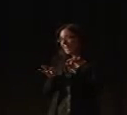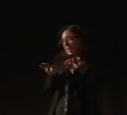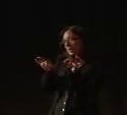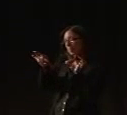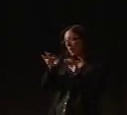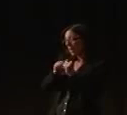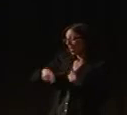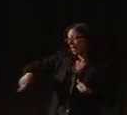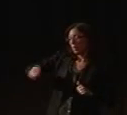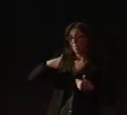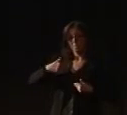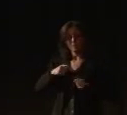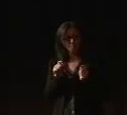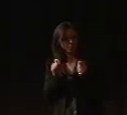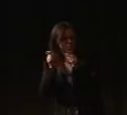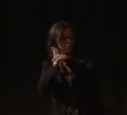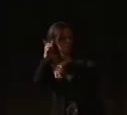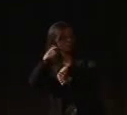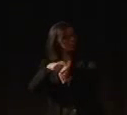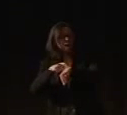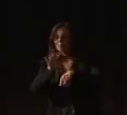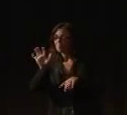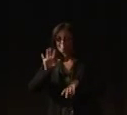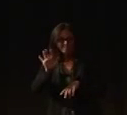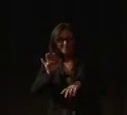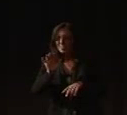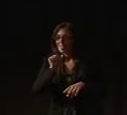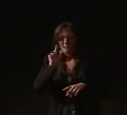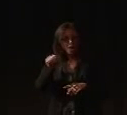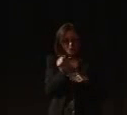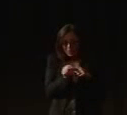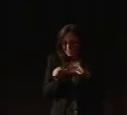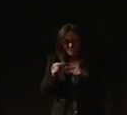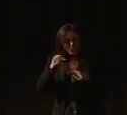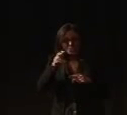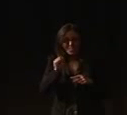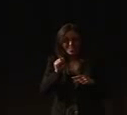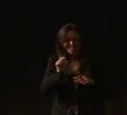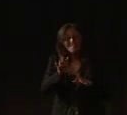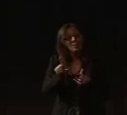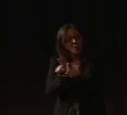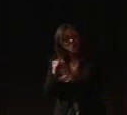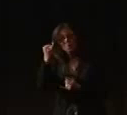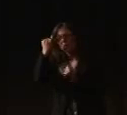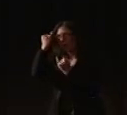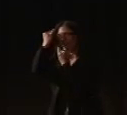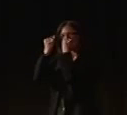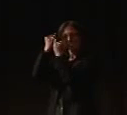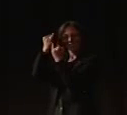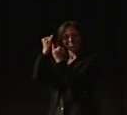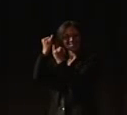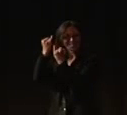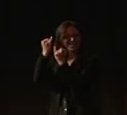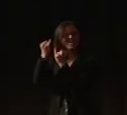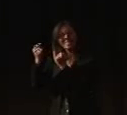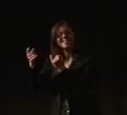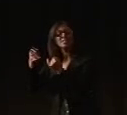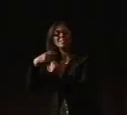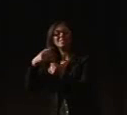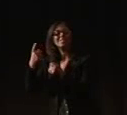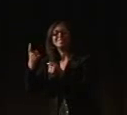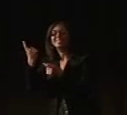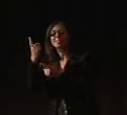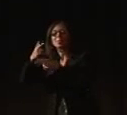mankind. There are also ideas. Richard Dawkins called them memes, that like genes can compete